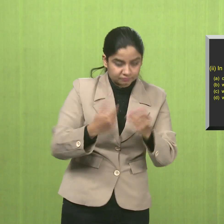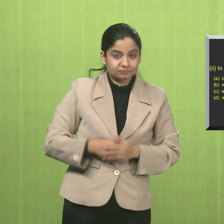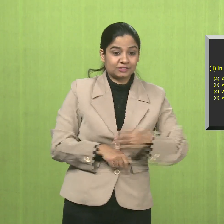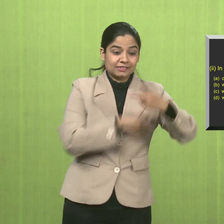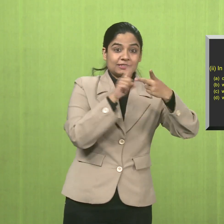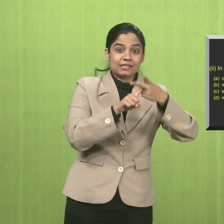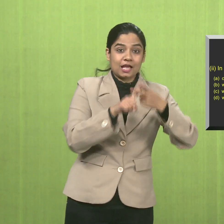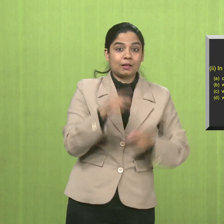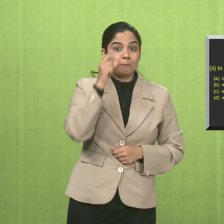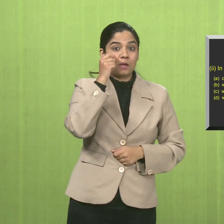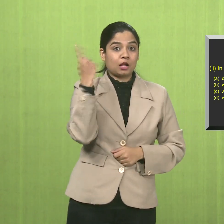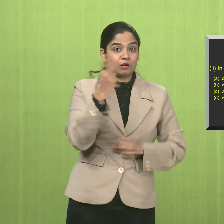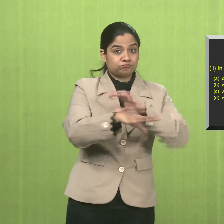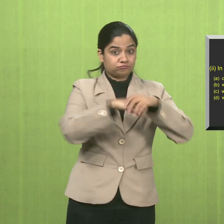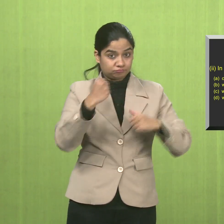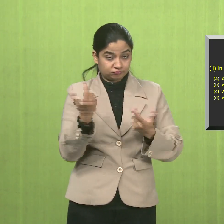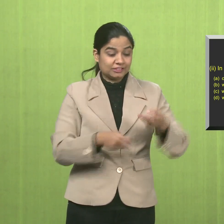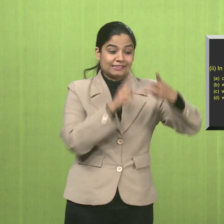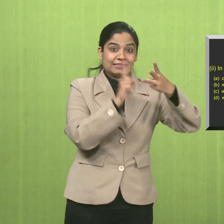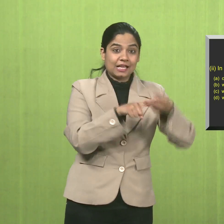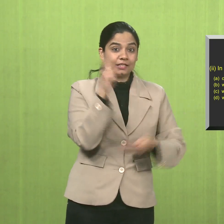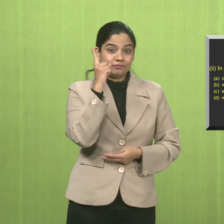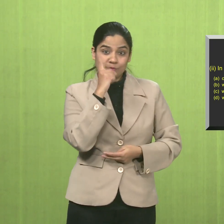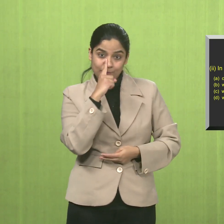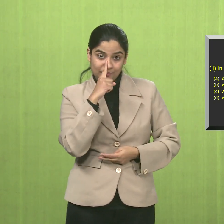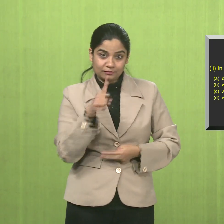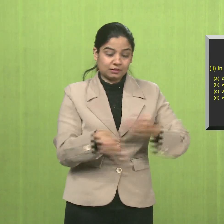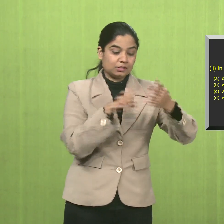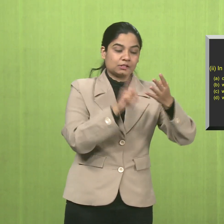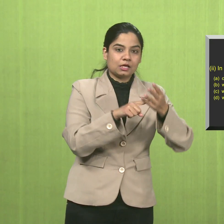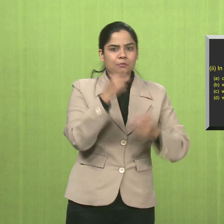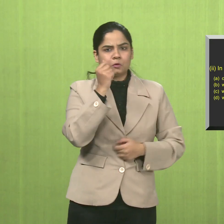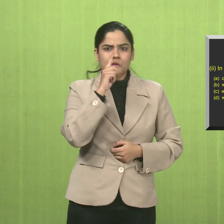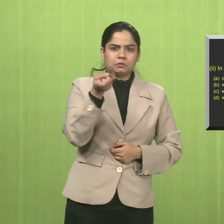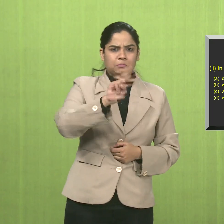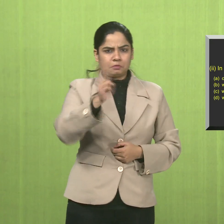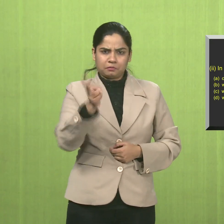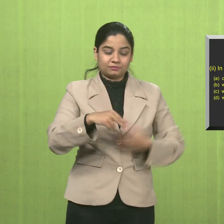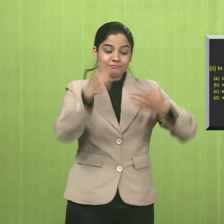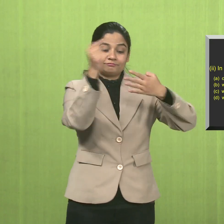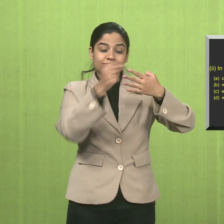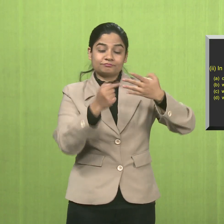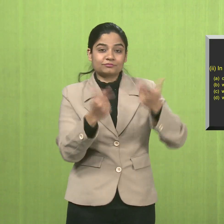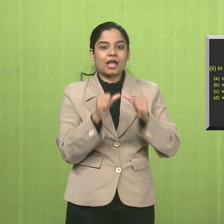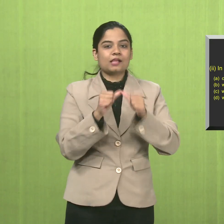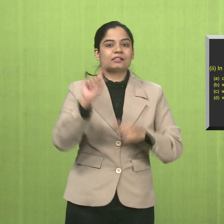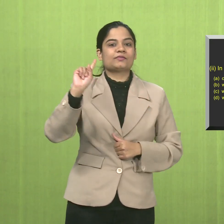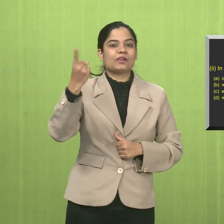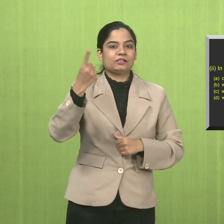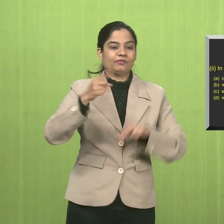family, second with every head of the small unit, third with every female head of the small unit, and fourth with both male